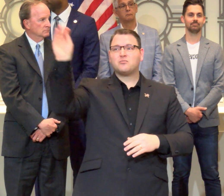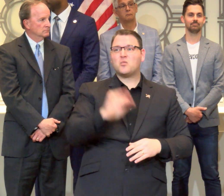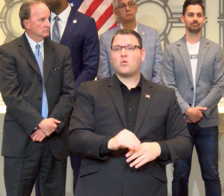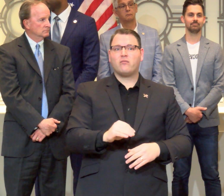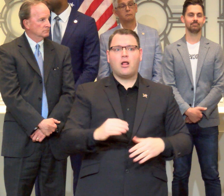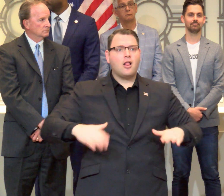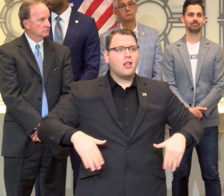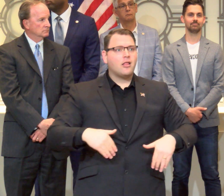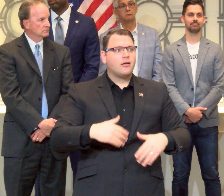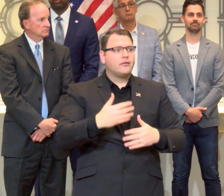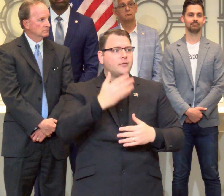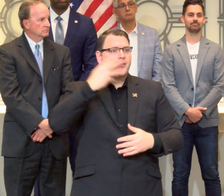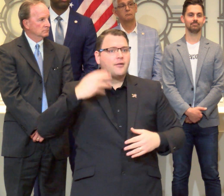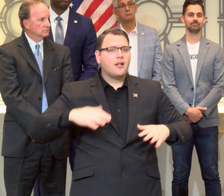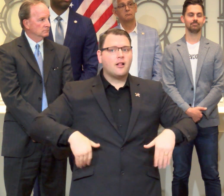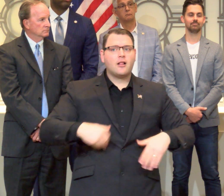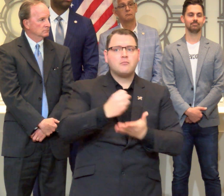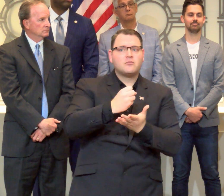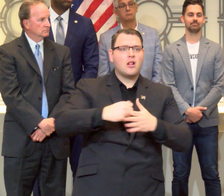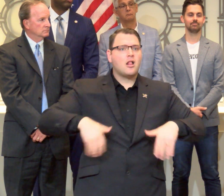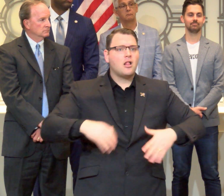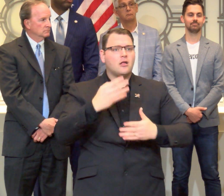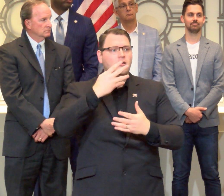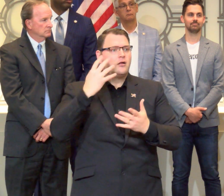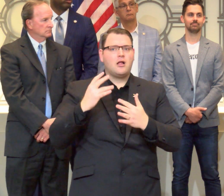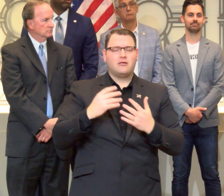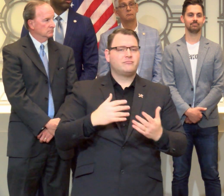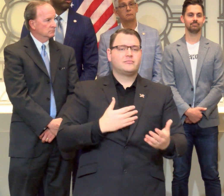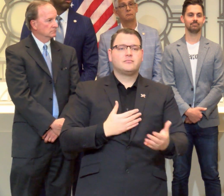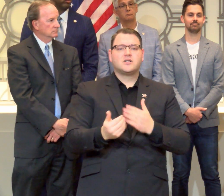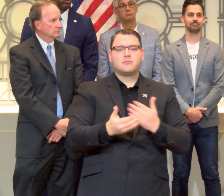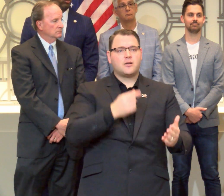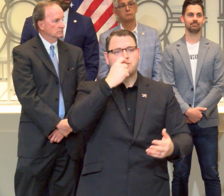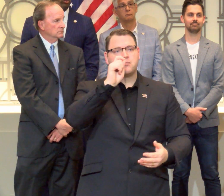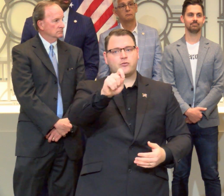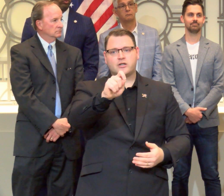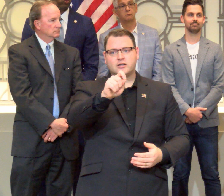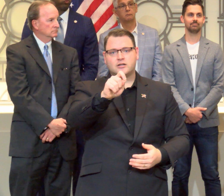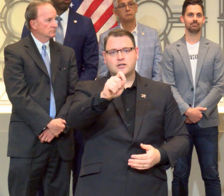have your papers. It does it does not matter.